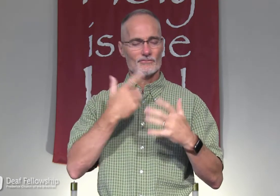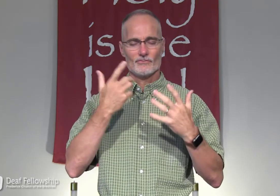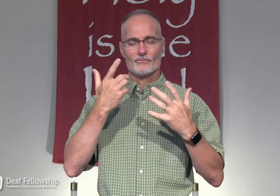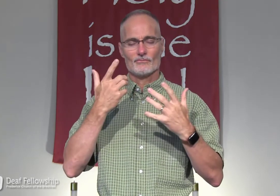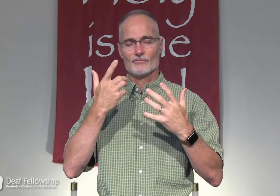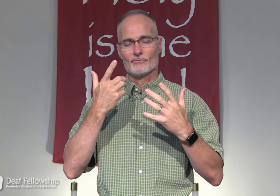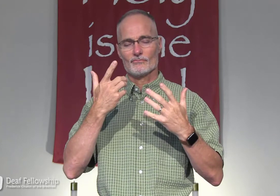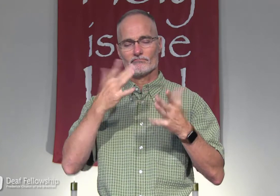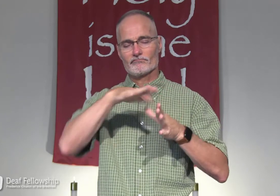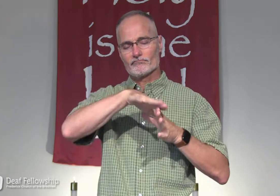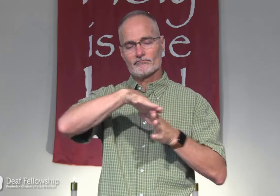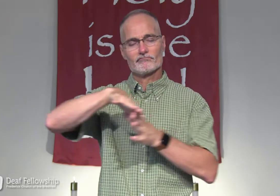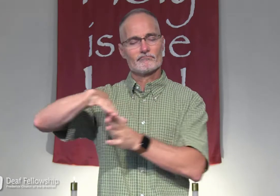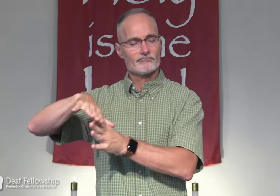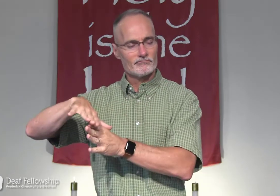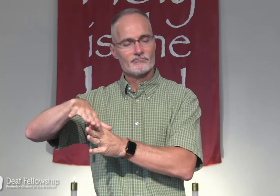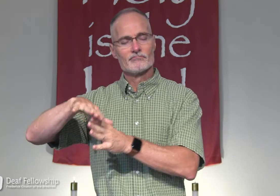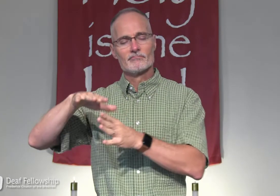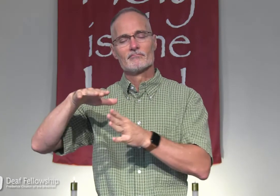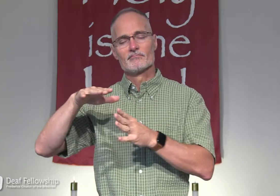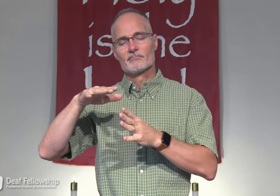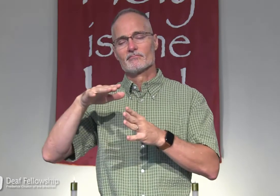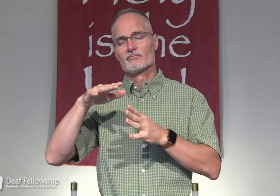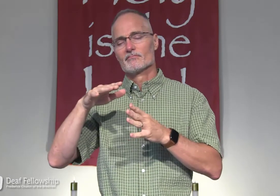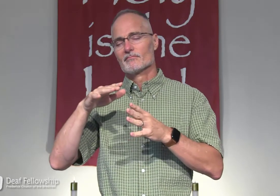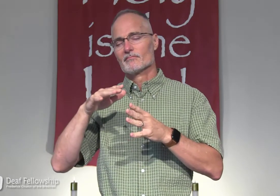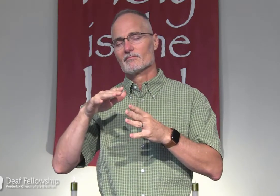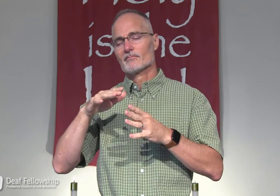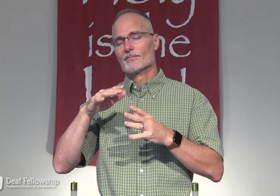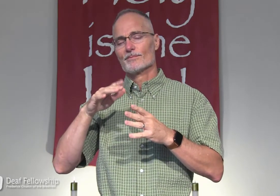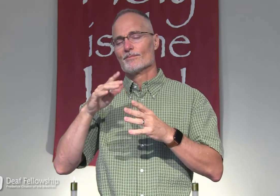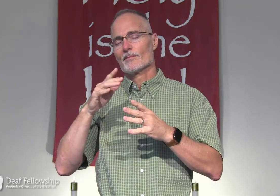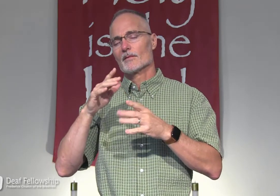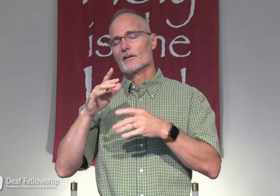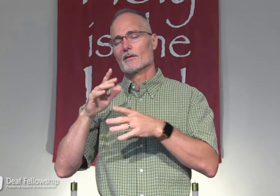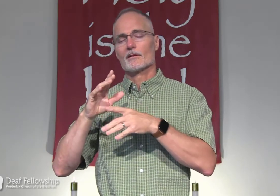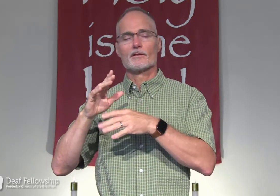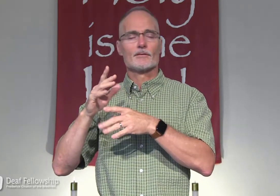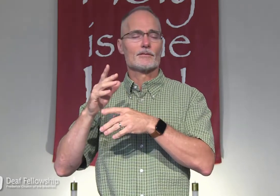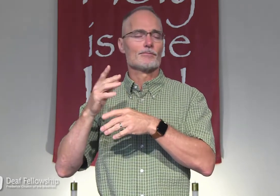It's time now for us to set aside